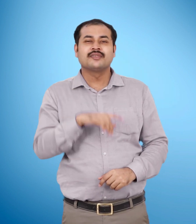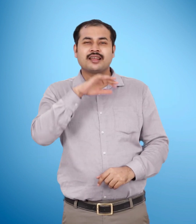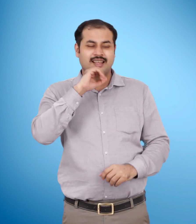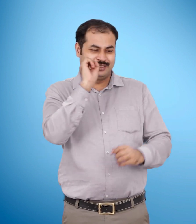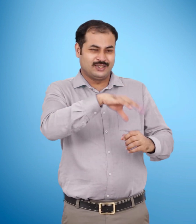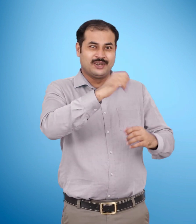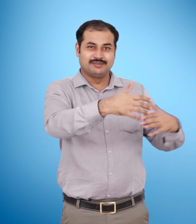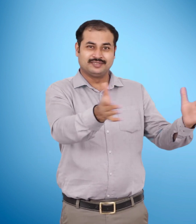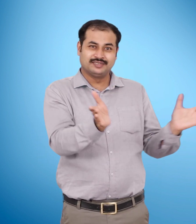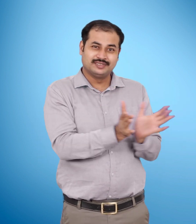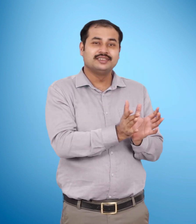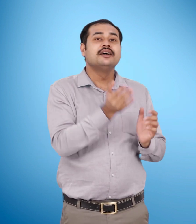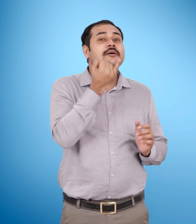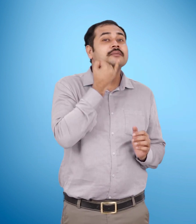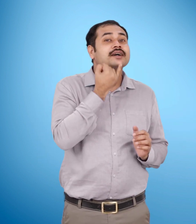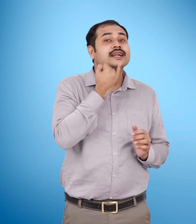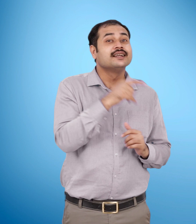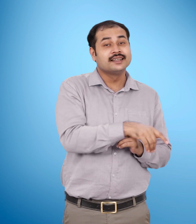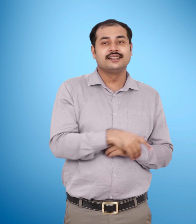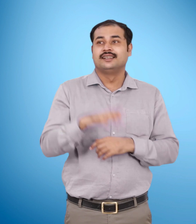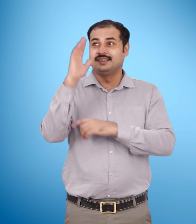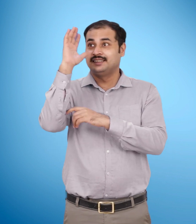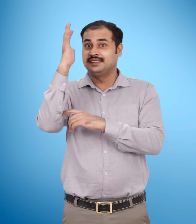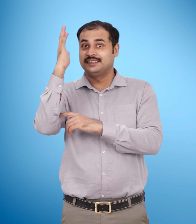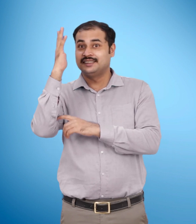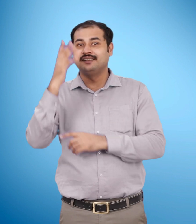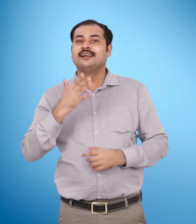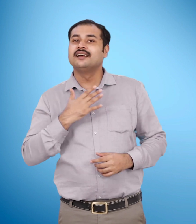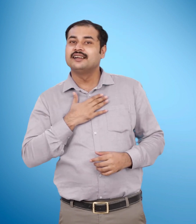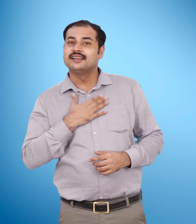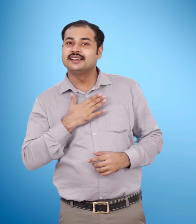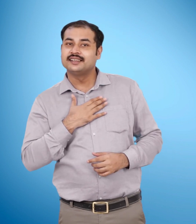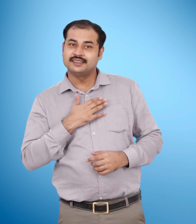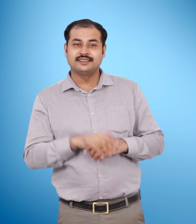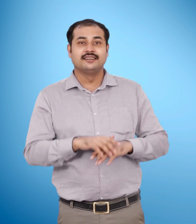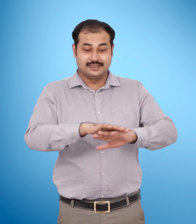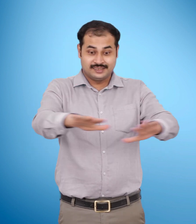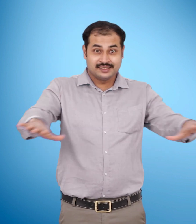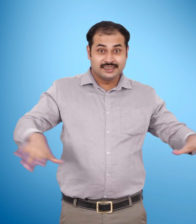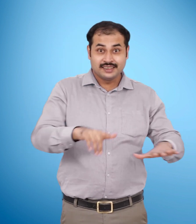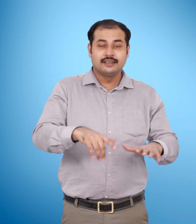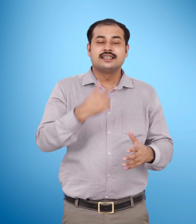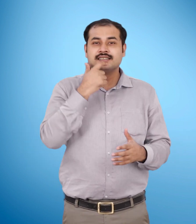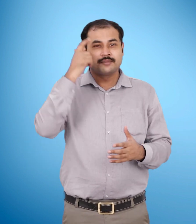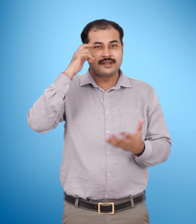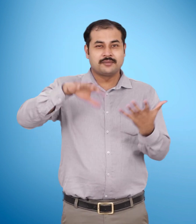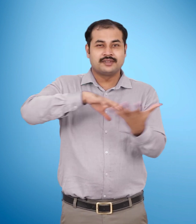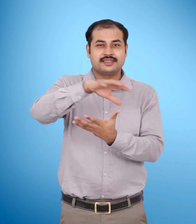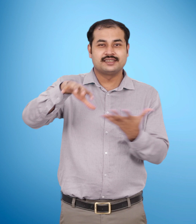There is a dustbin which is pink in color. The plants are green and the floor is gray.